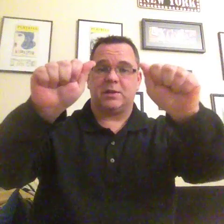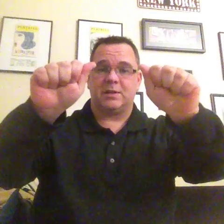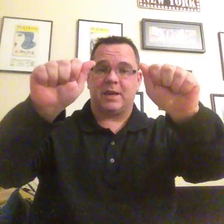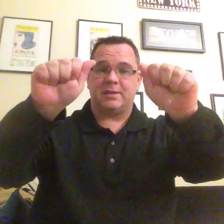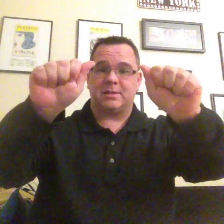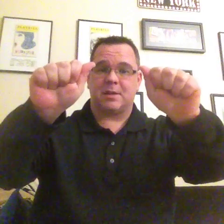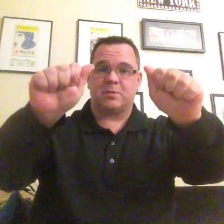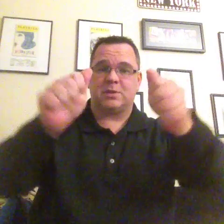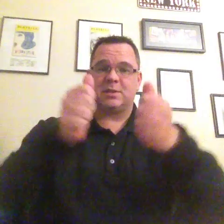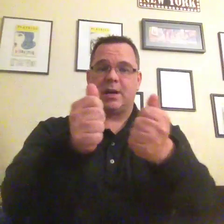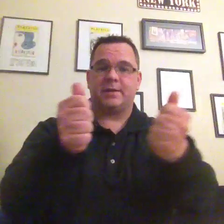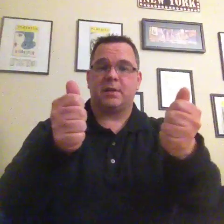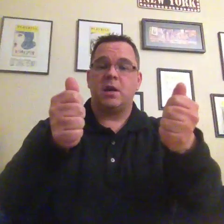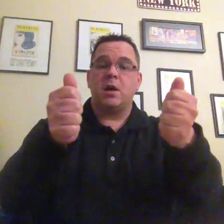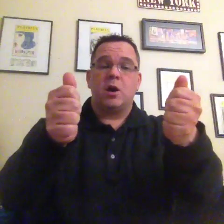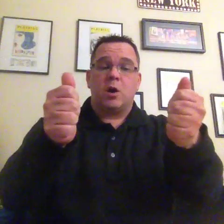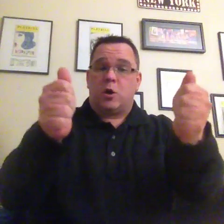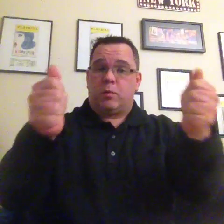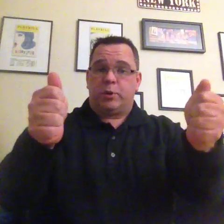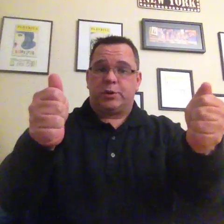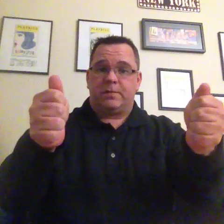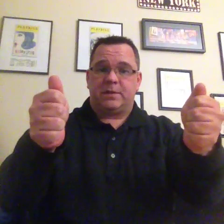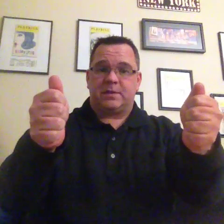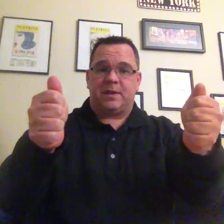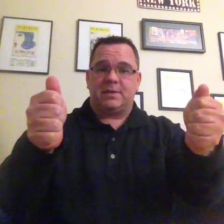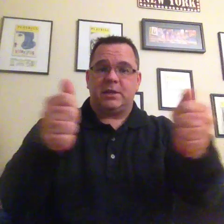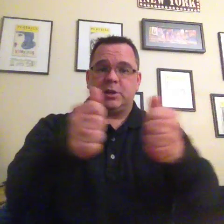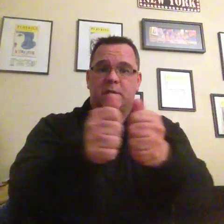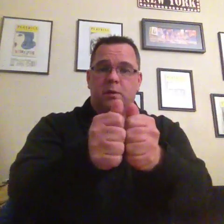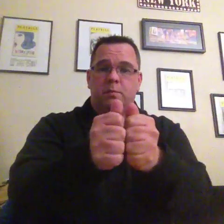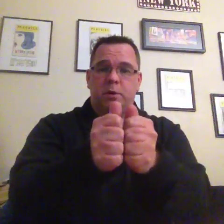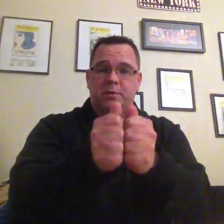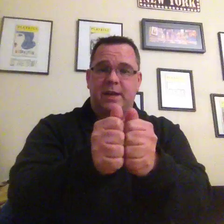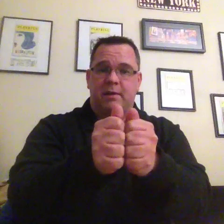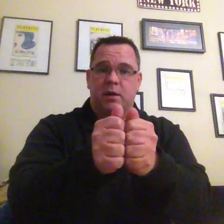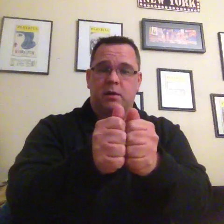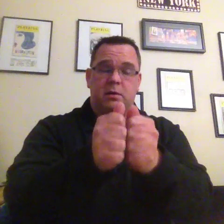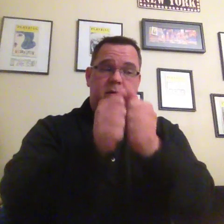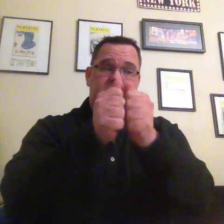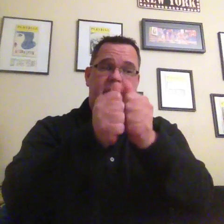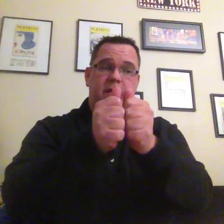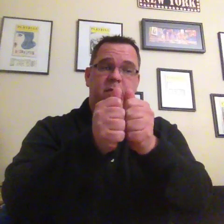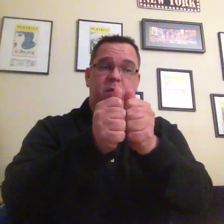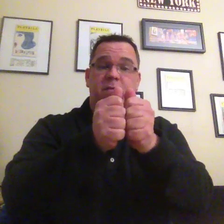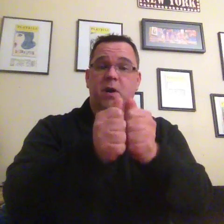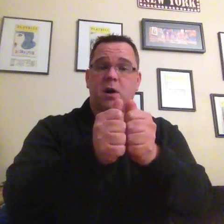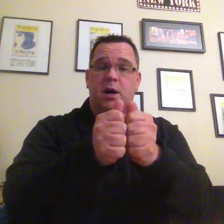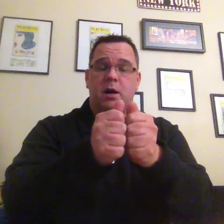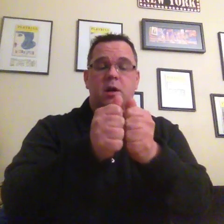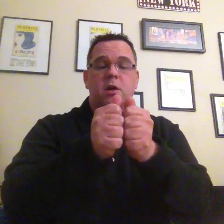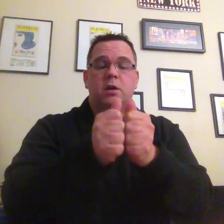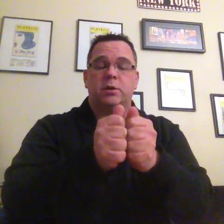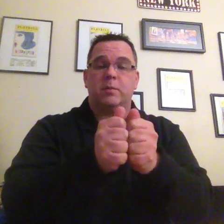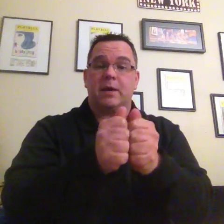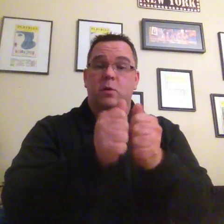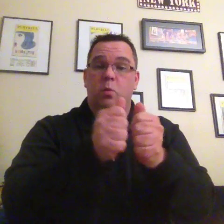this case, it's thumbs on the sides. Put your fists facing each other, put them together, and for far, you make